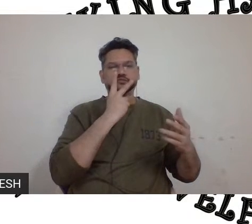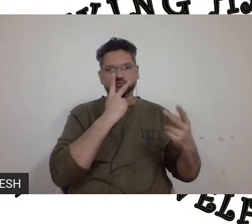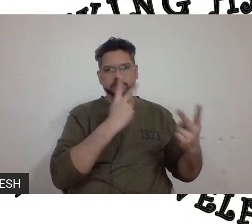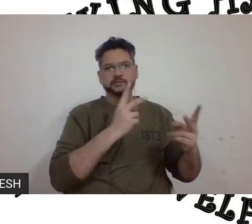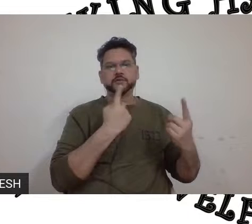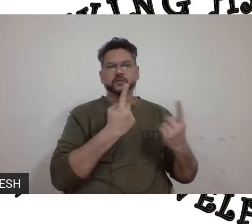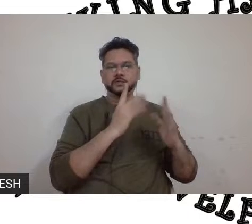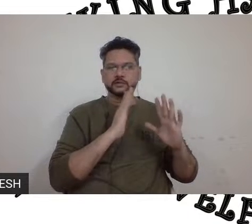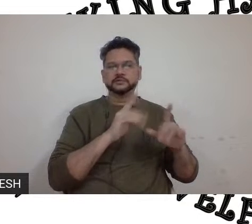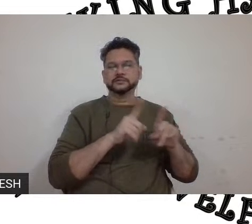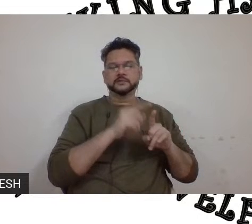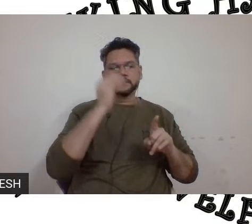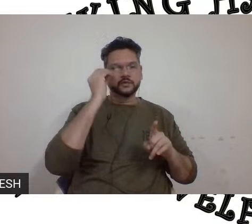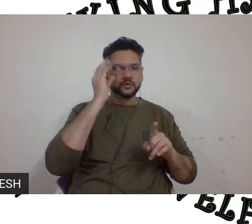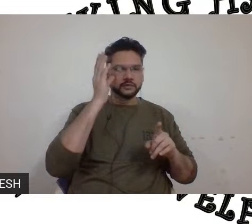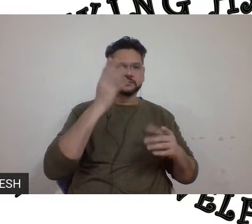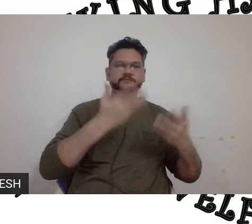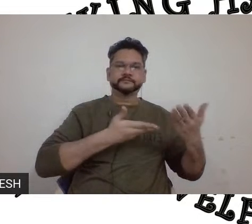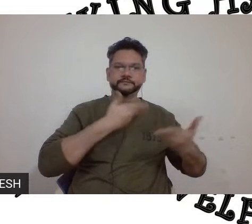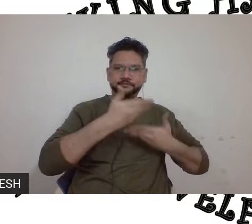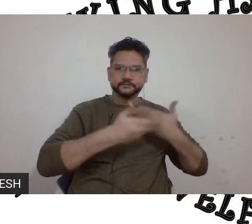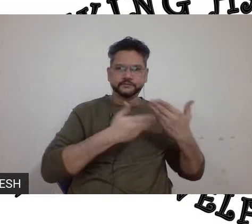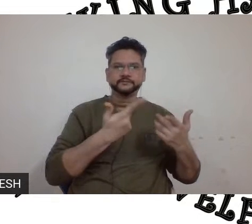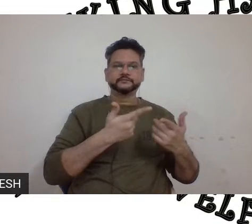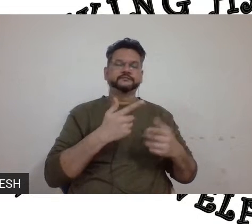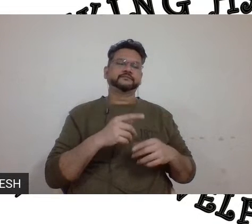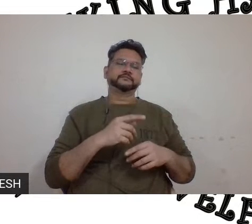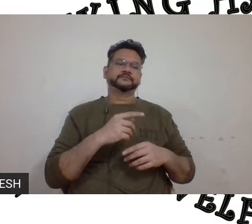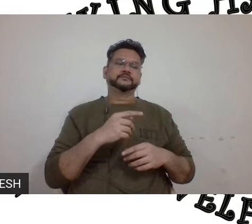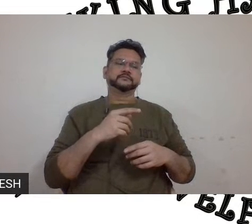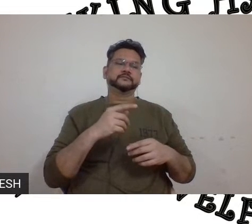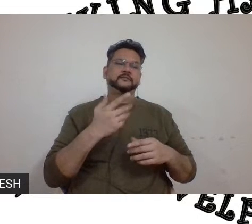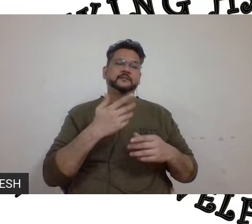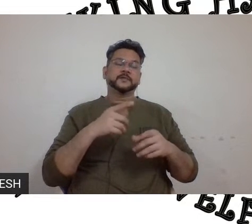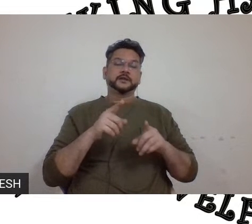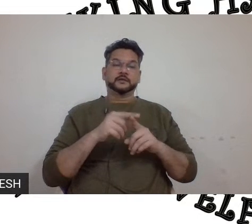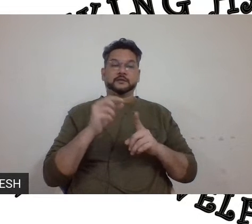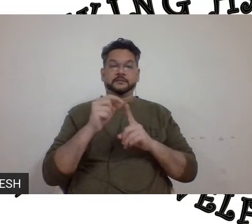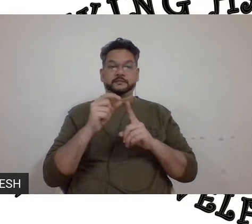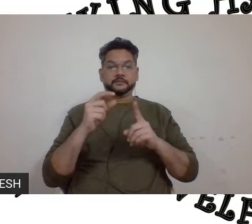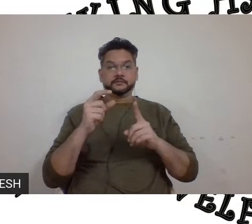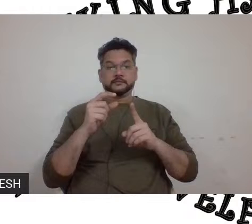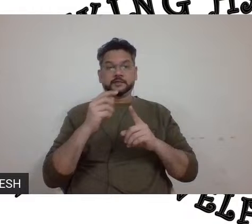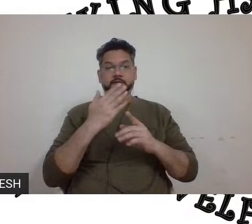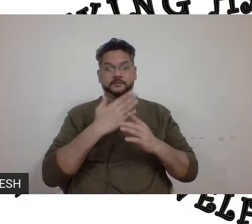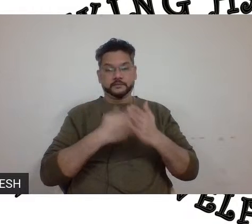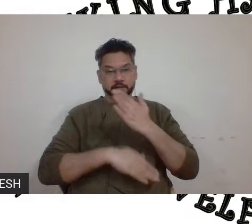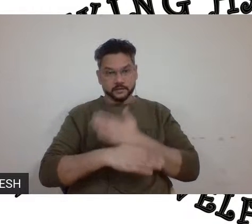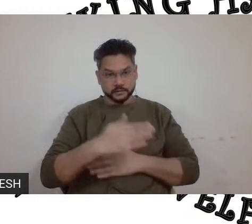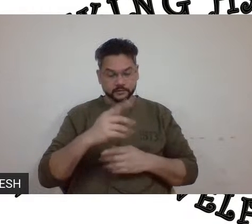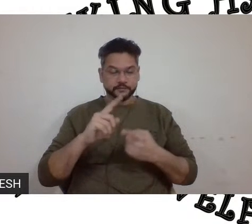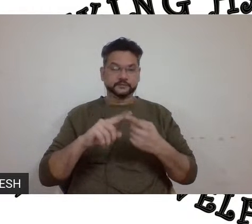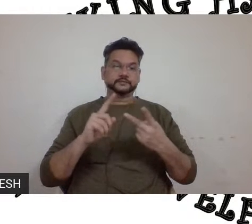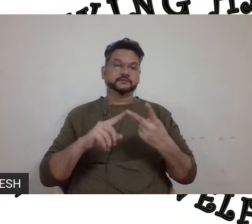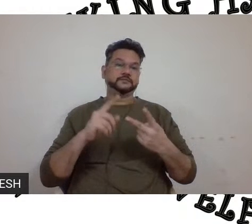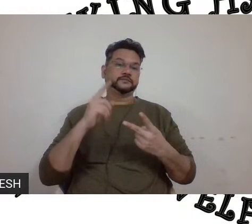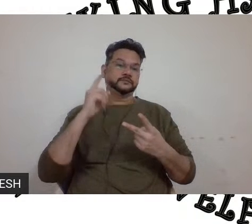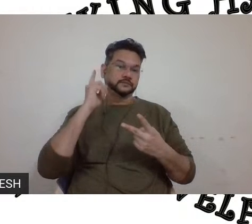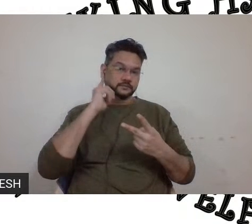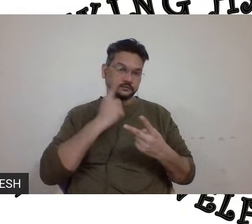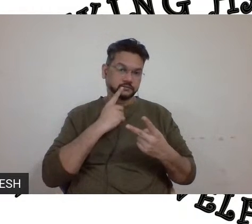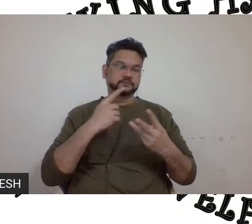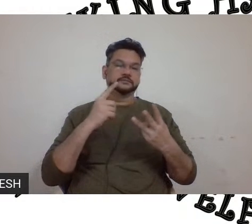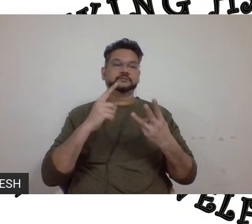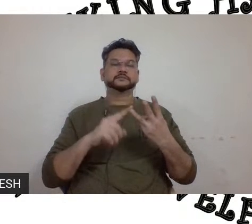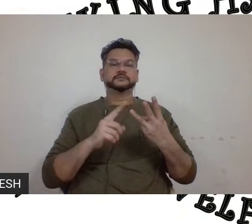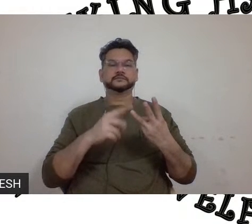locomotor disability, speech and hearing impaired, and low vision. So what we do typically when we once we create